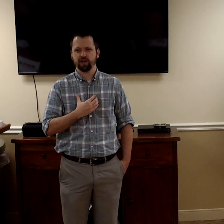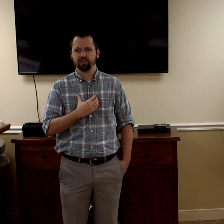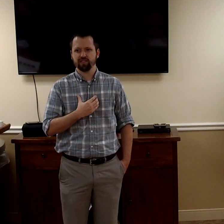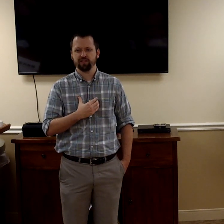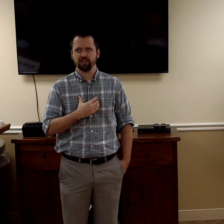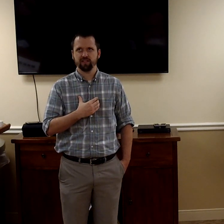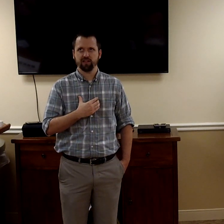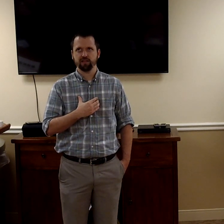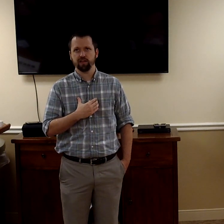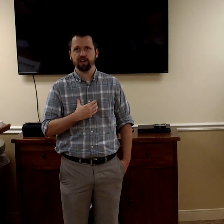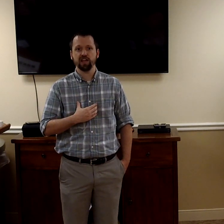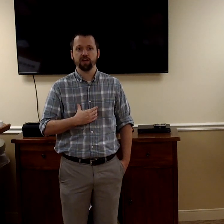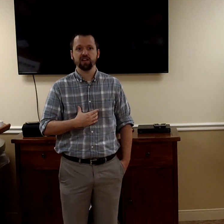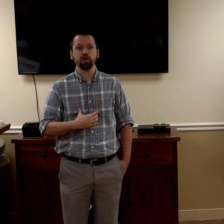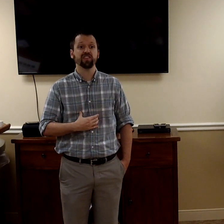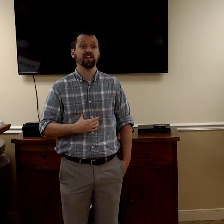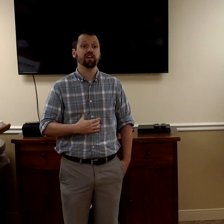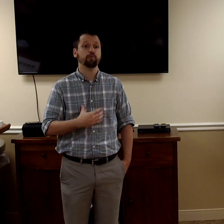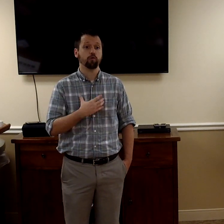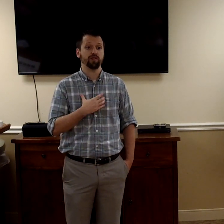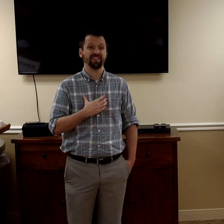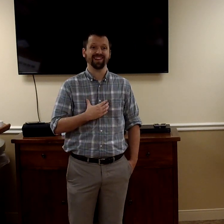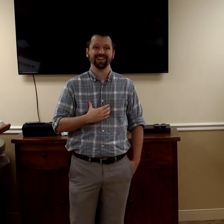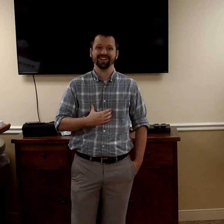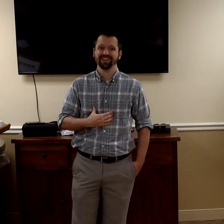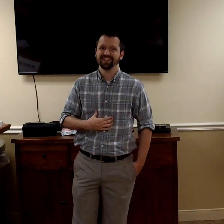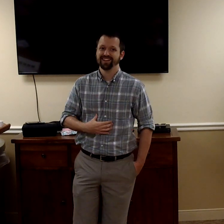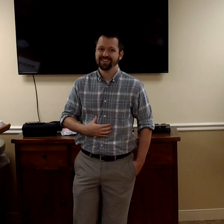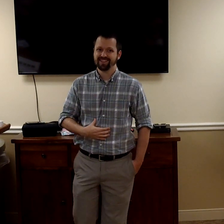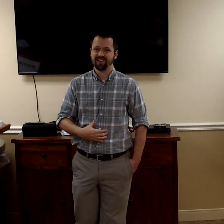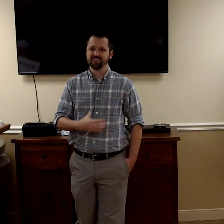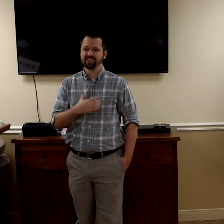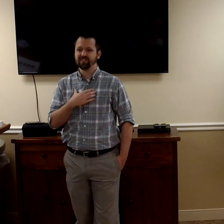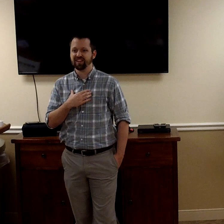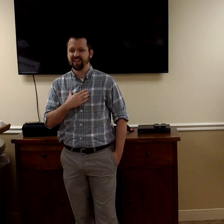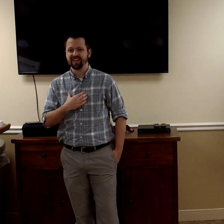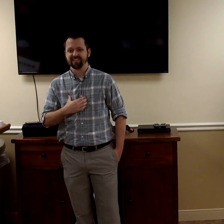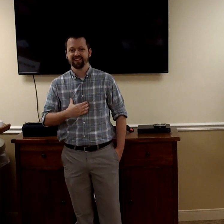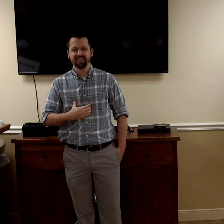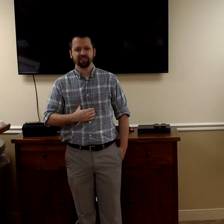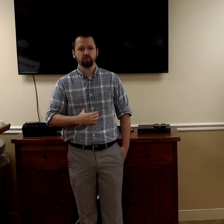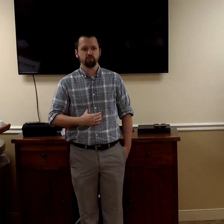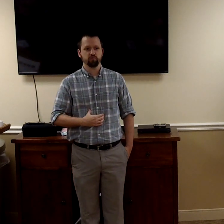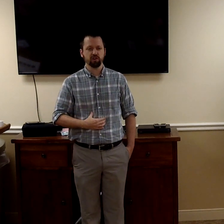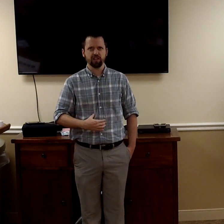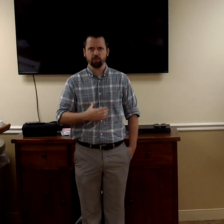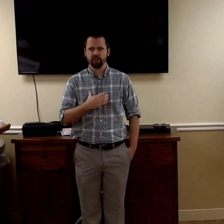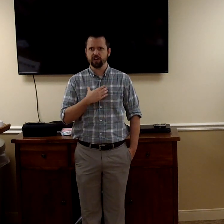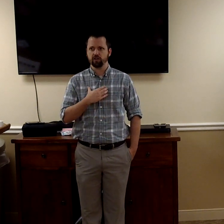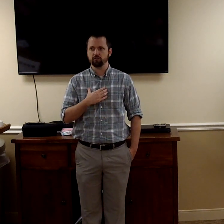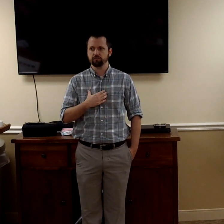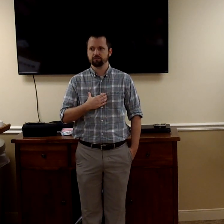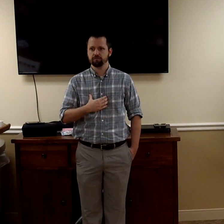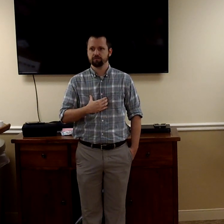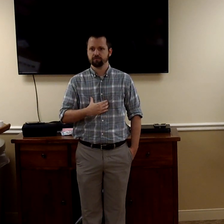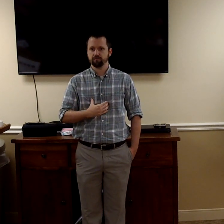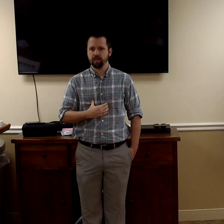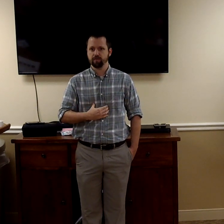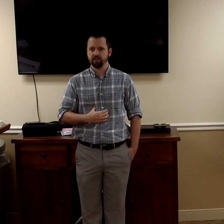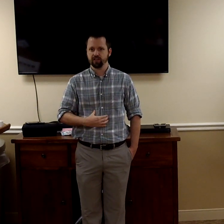it's Starving? no, it's an inappropriate sign. Oh. So I'll just leave it at that. If you really want to know, maybe I'll tell you